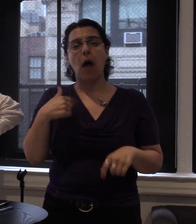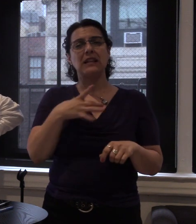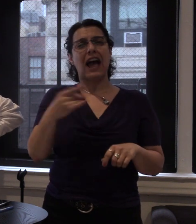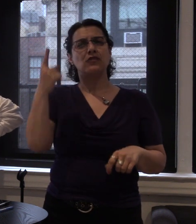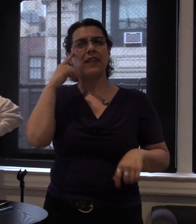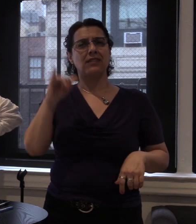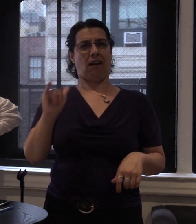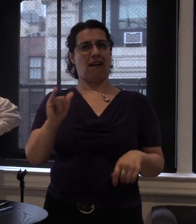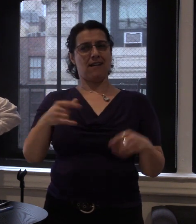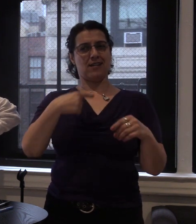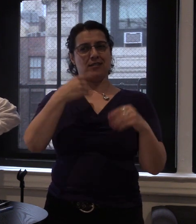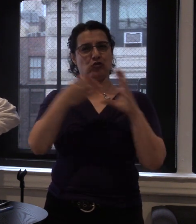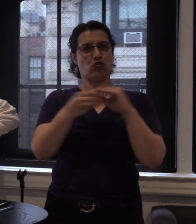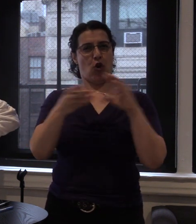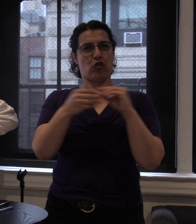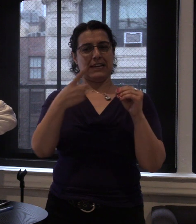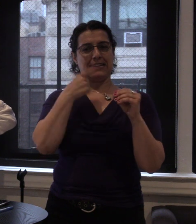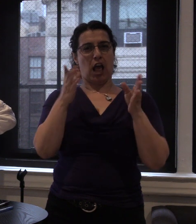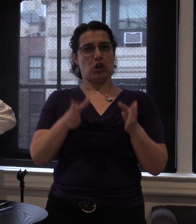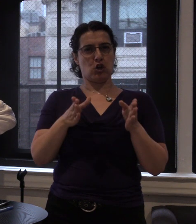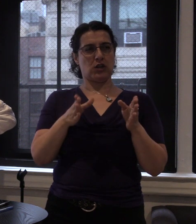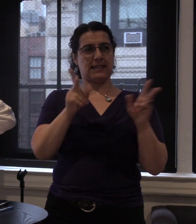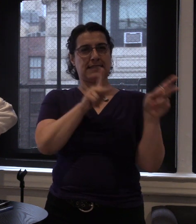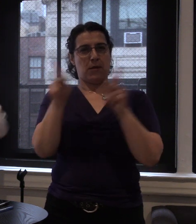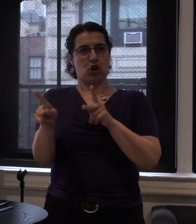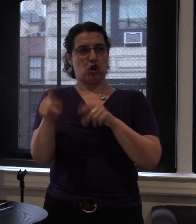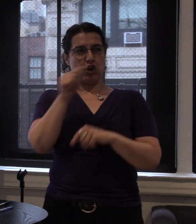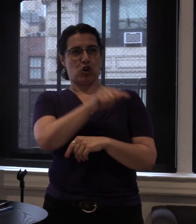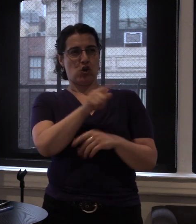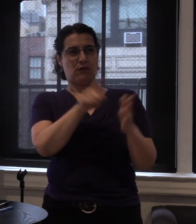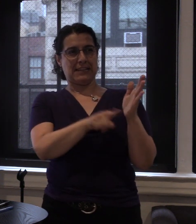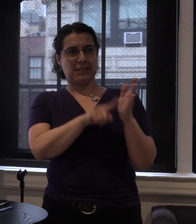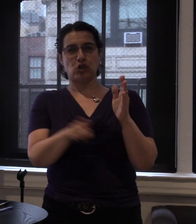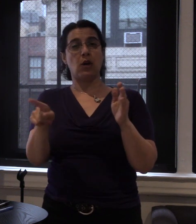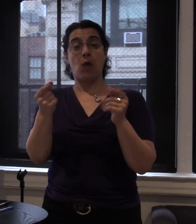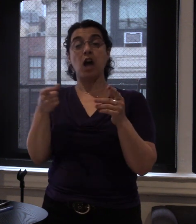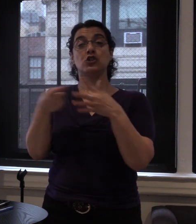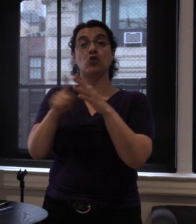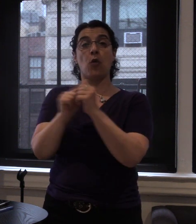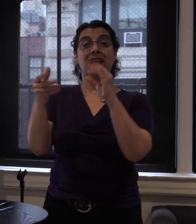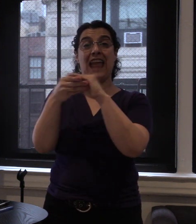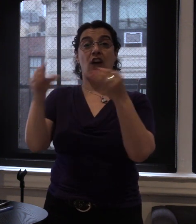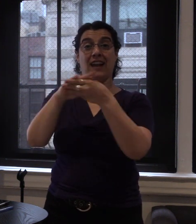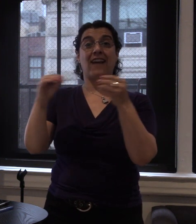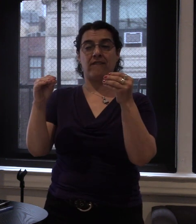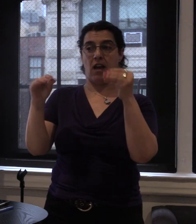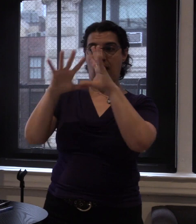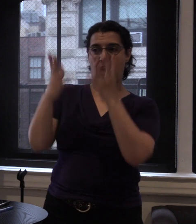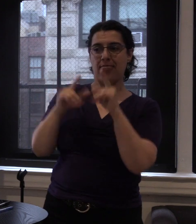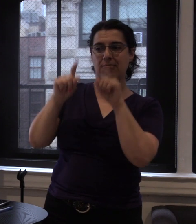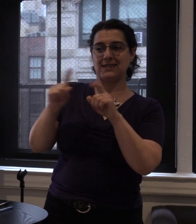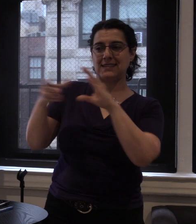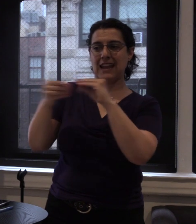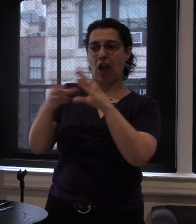think that storytellers do similar things. They start with a narrative, and then test the